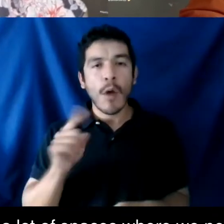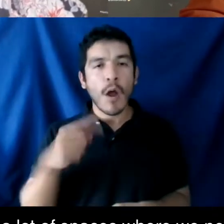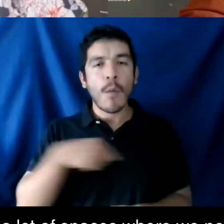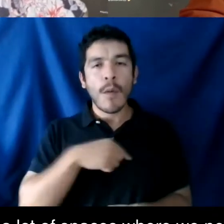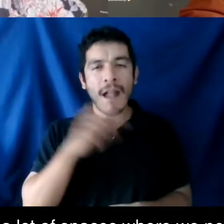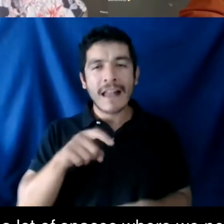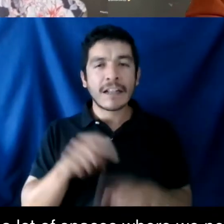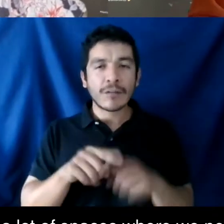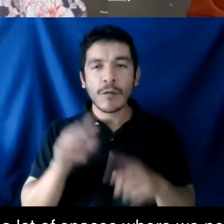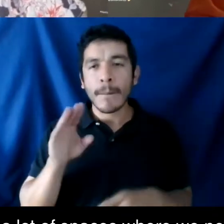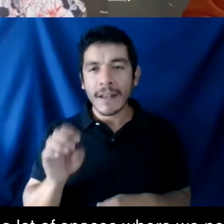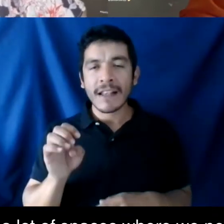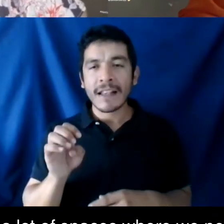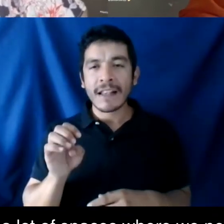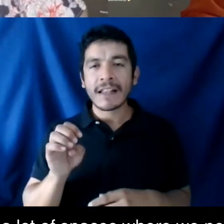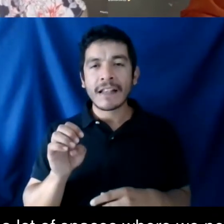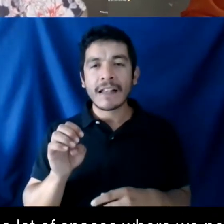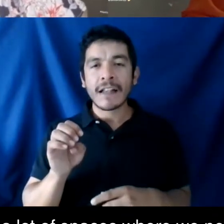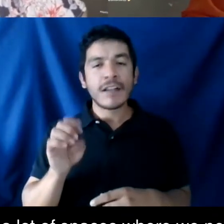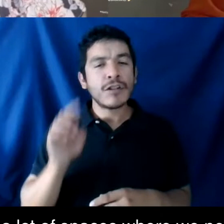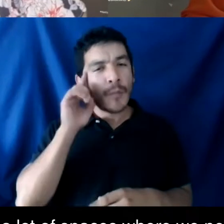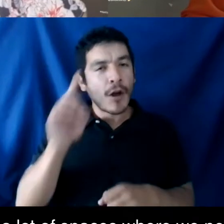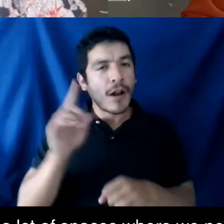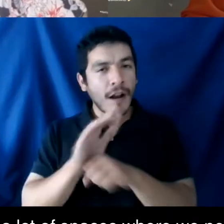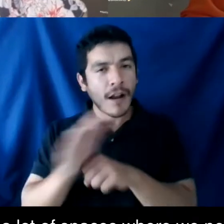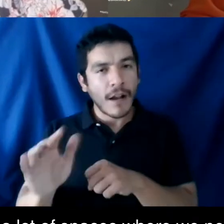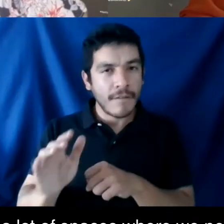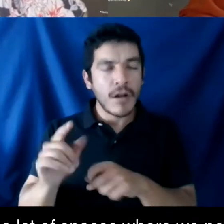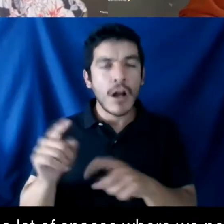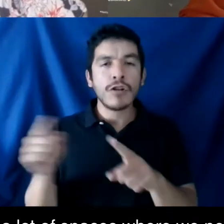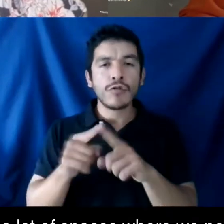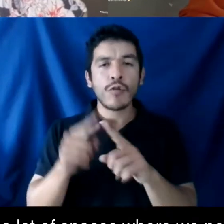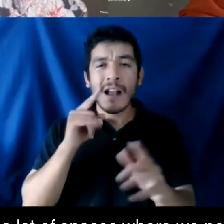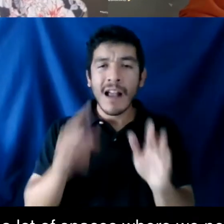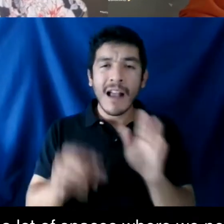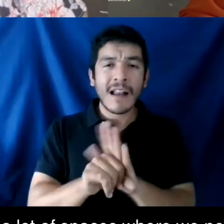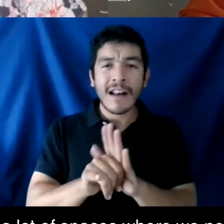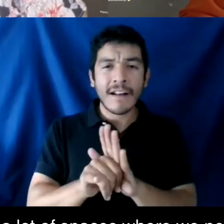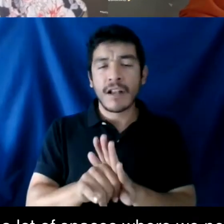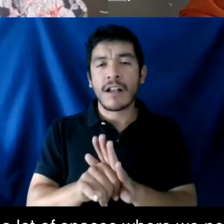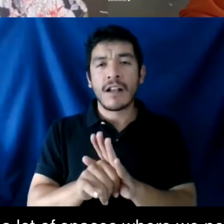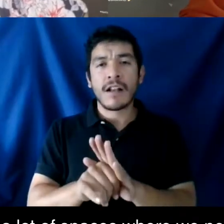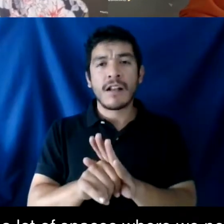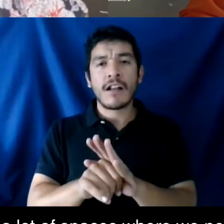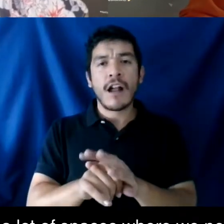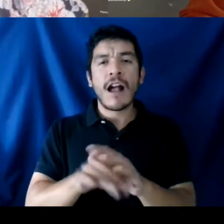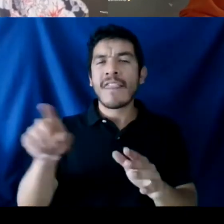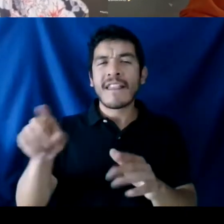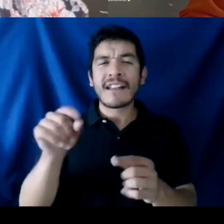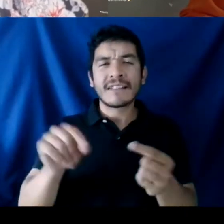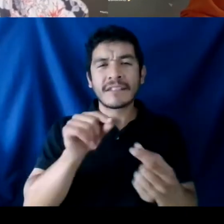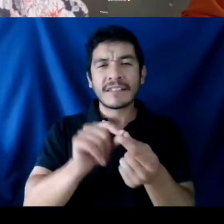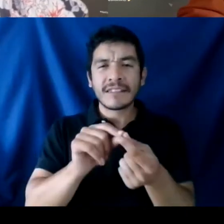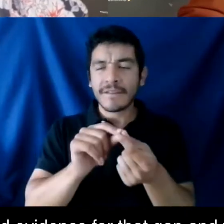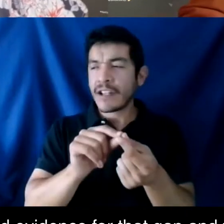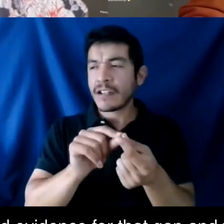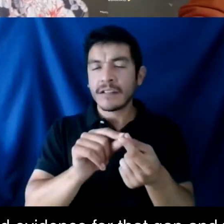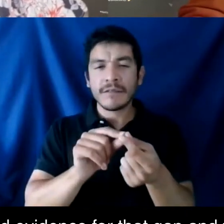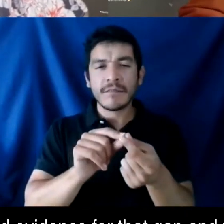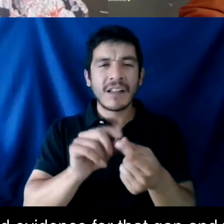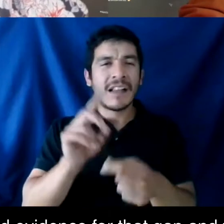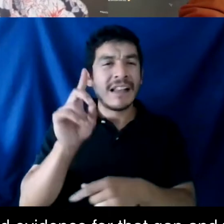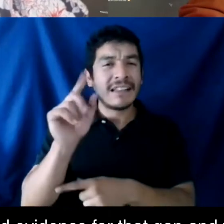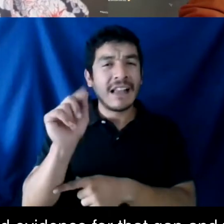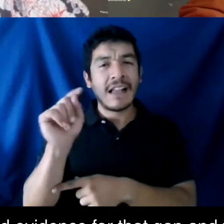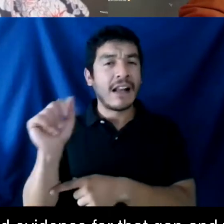to be sophisticated enough to identify the specific